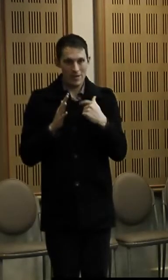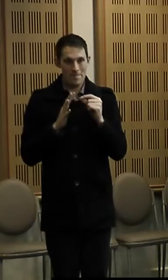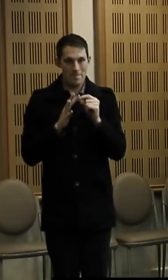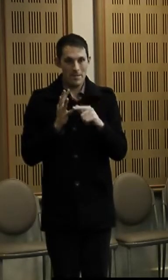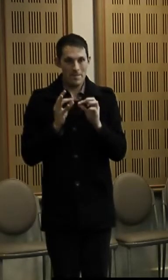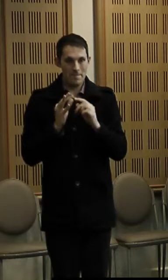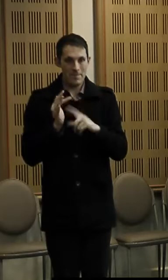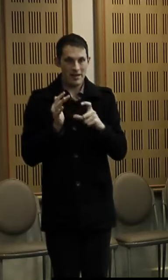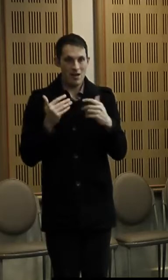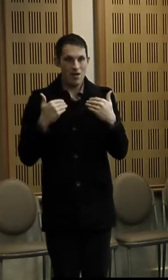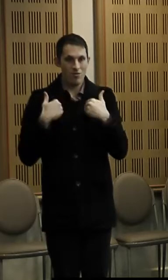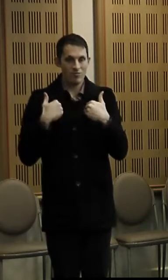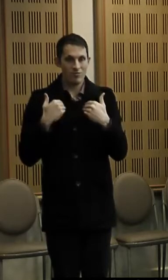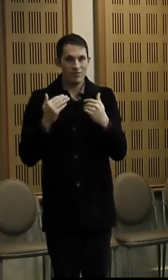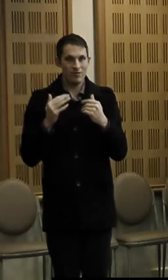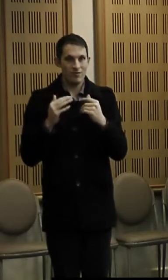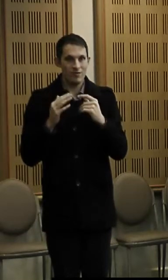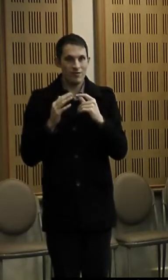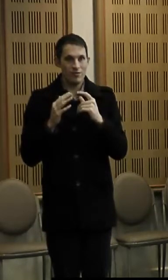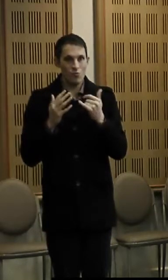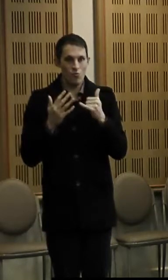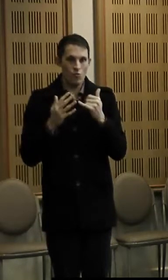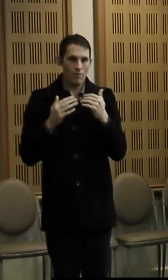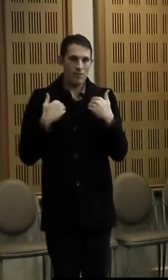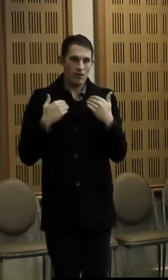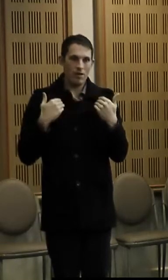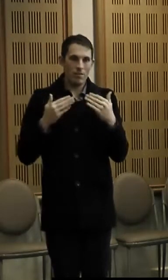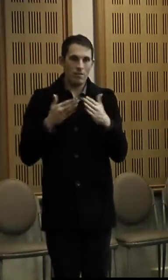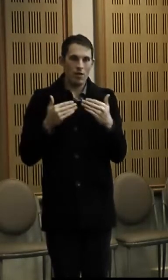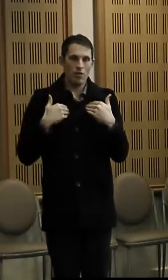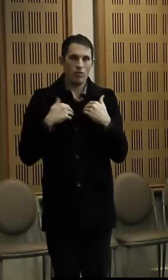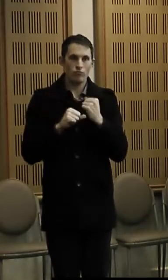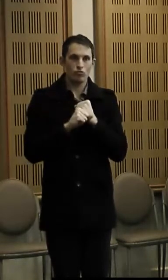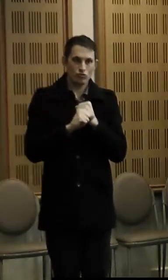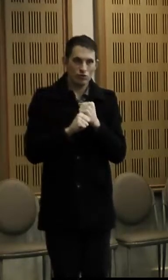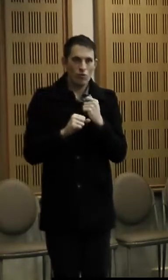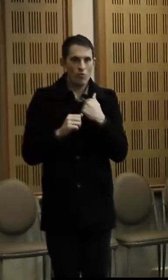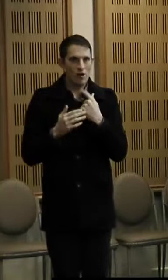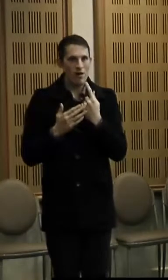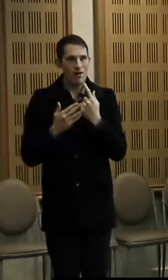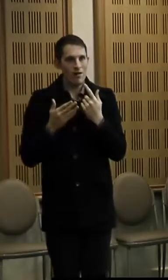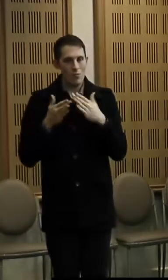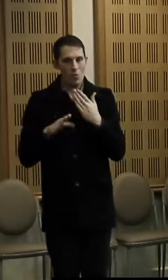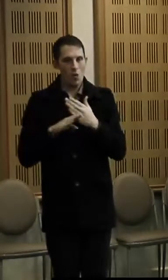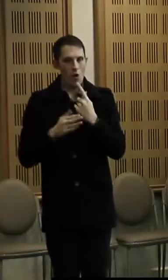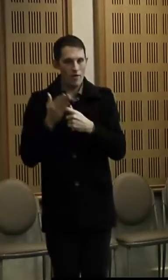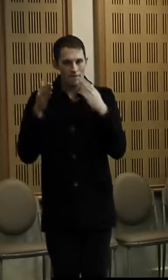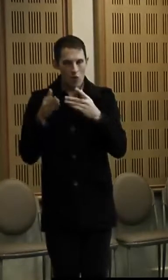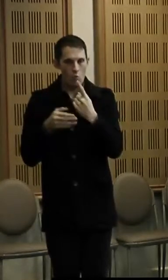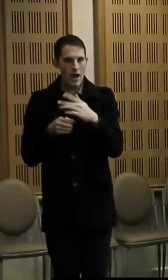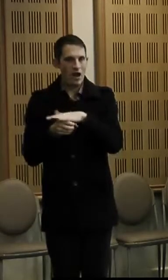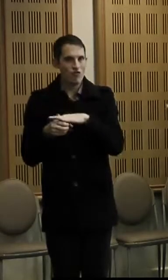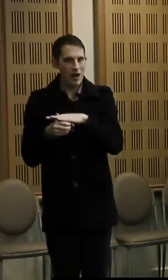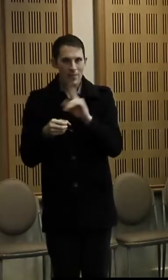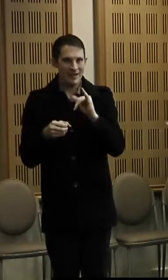clinicians or health promotion practitioners is we generally focus on one area. So we have an area of expertise, whereas we need to be more generalist